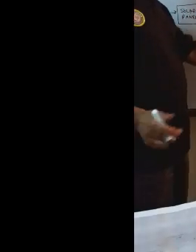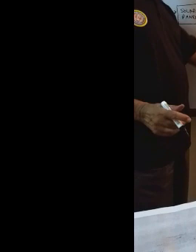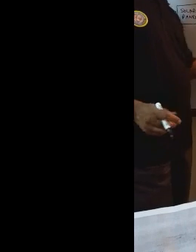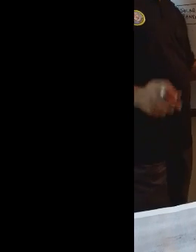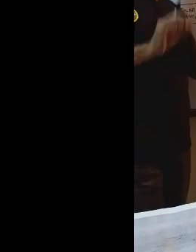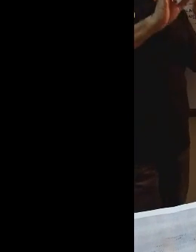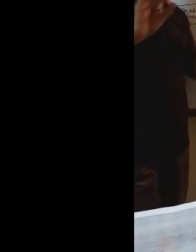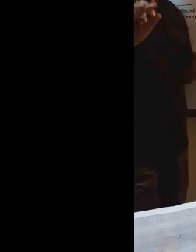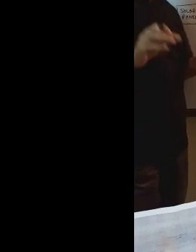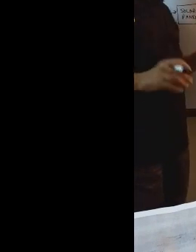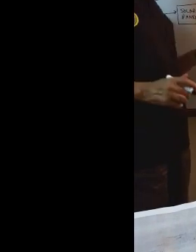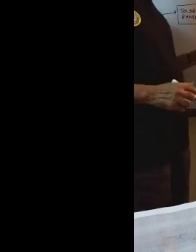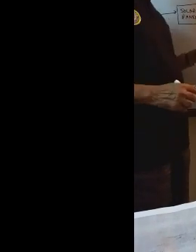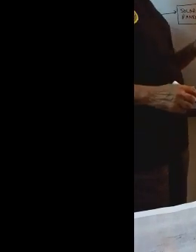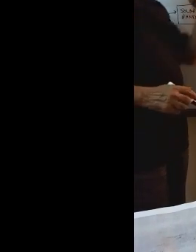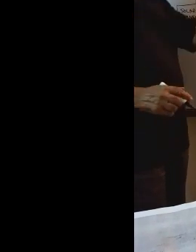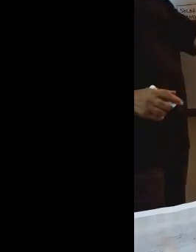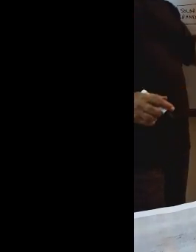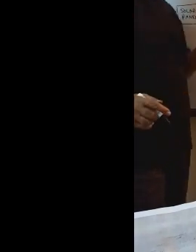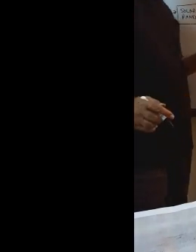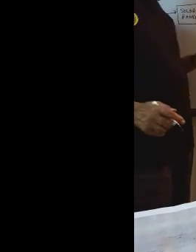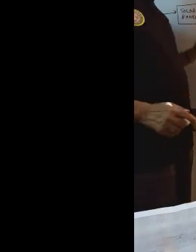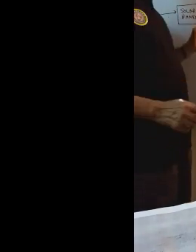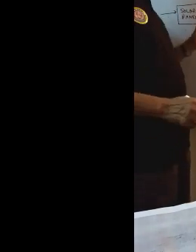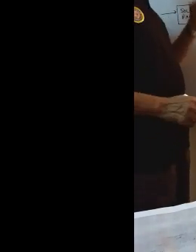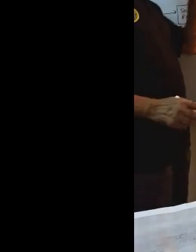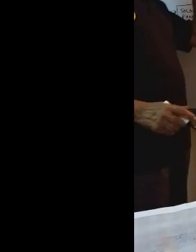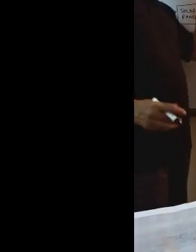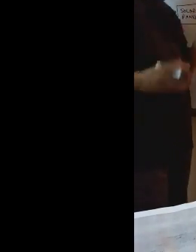This is a very easy to draw.